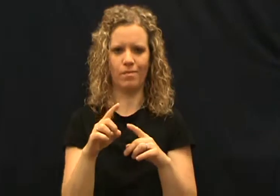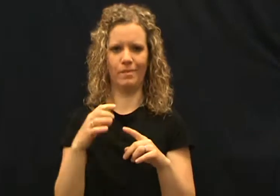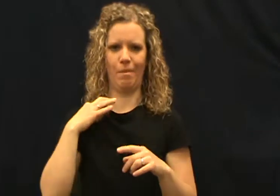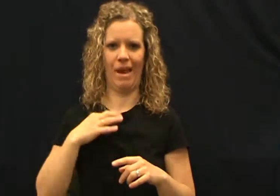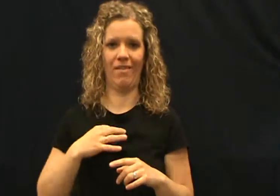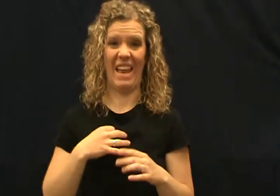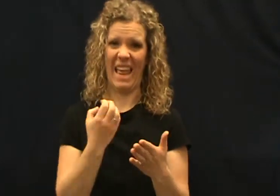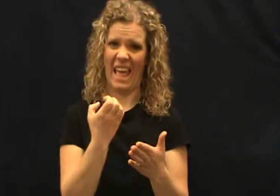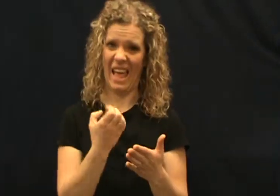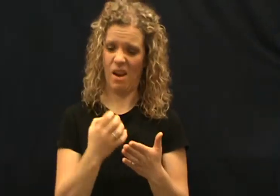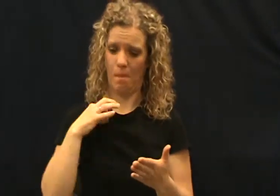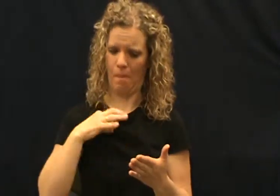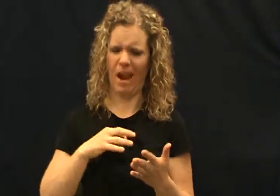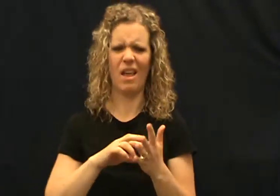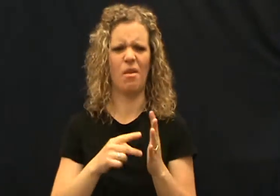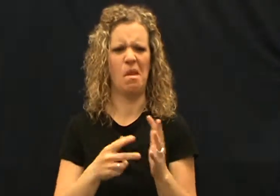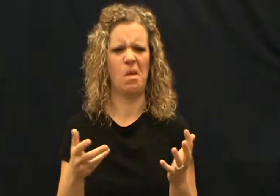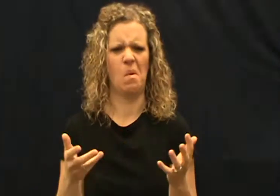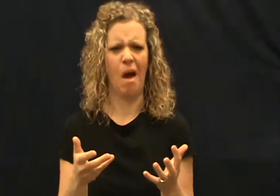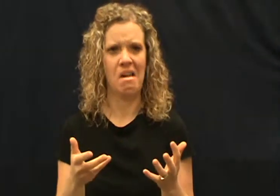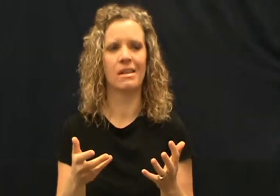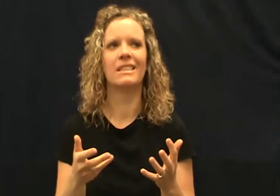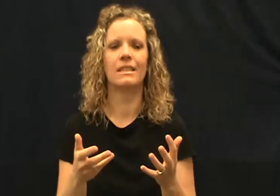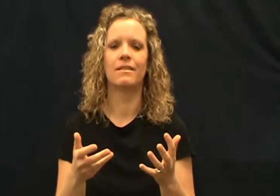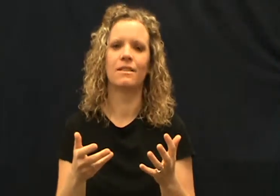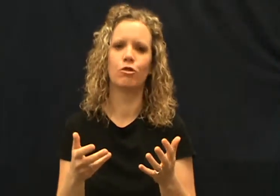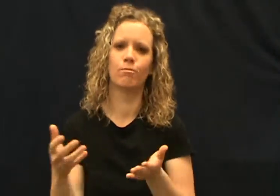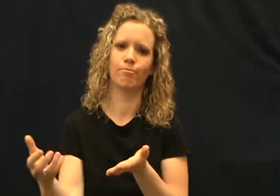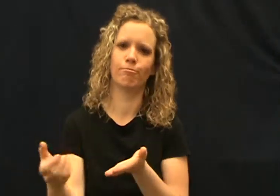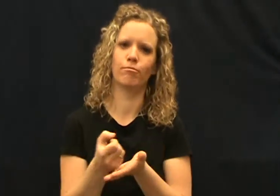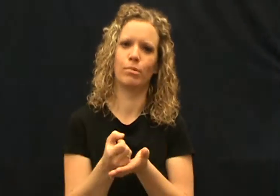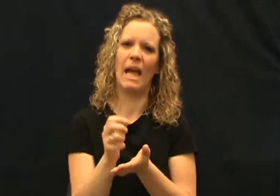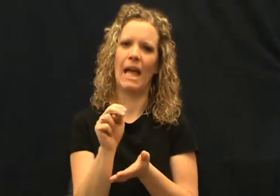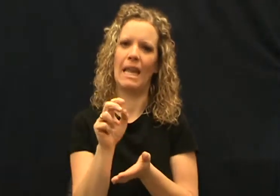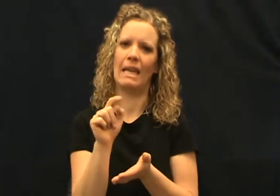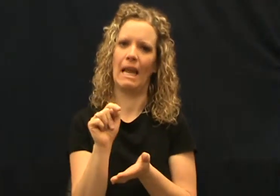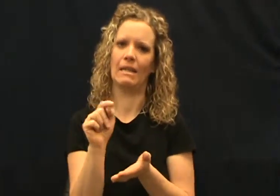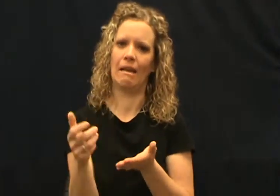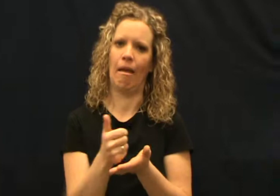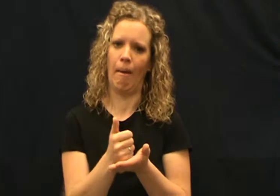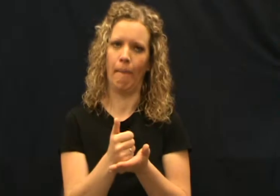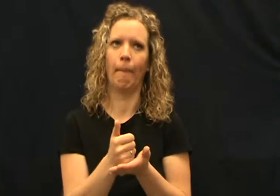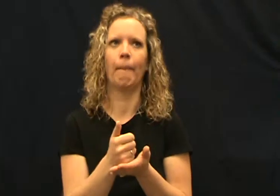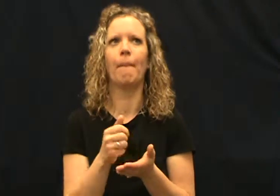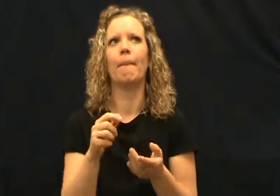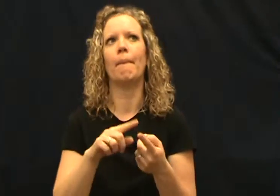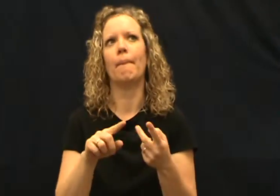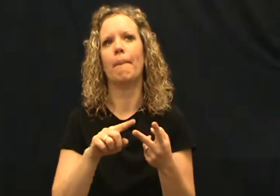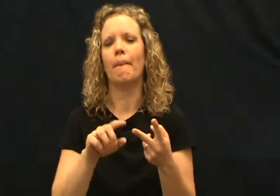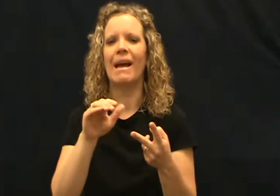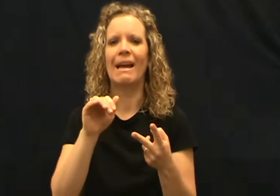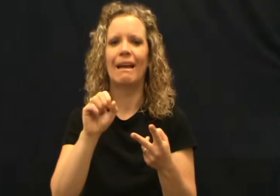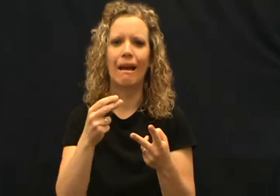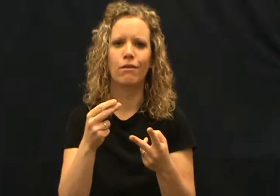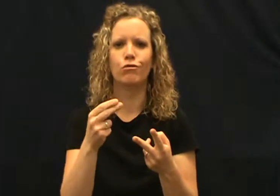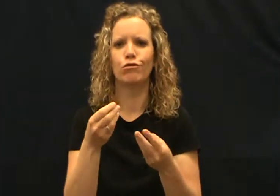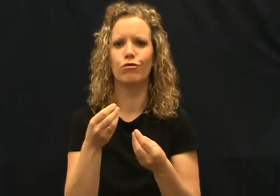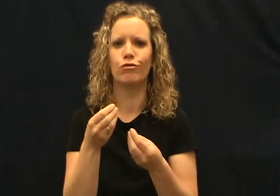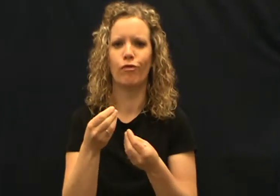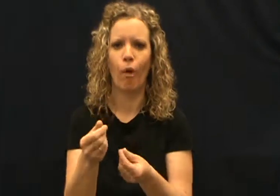we mean it'll help us generate net income, it'll help us generate cash flow, something like that. Liabilities are